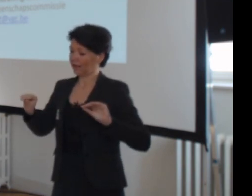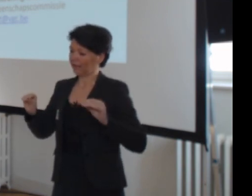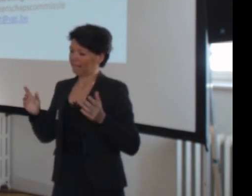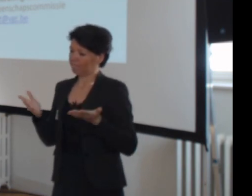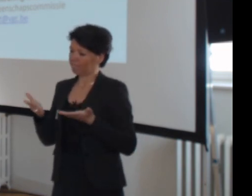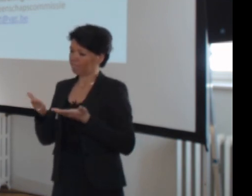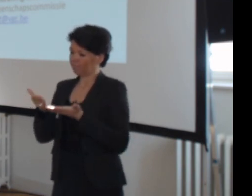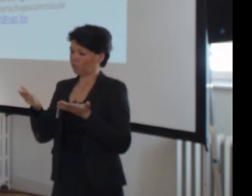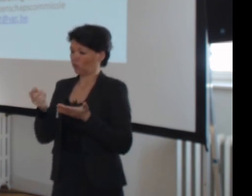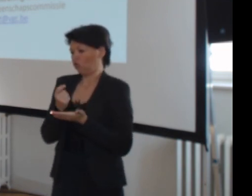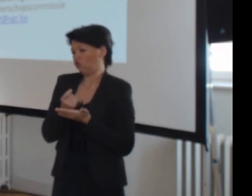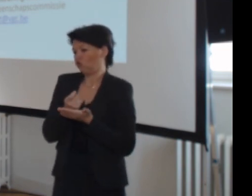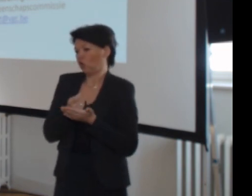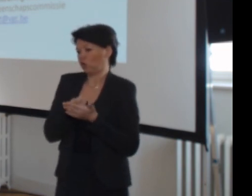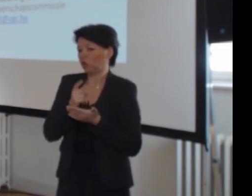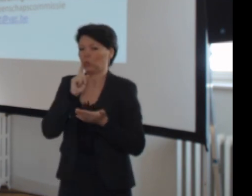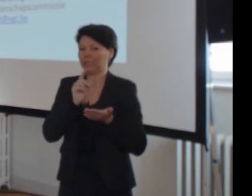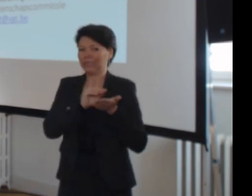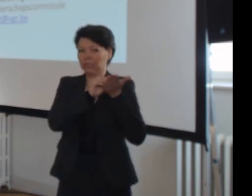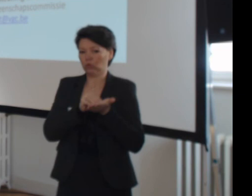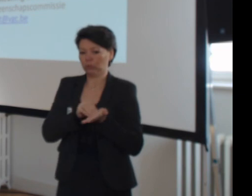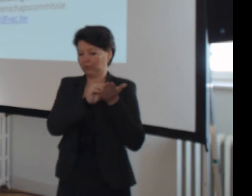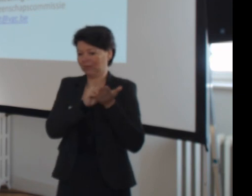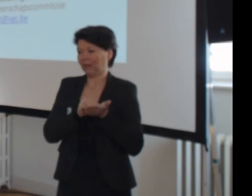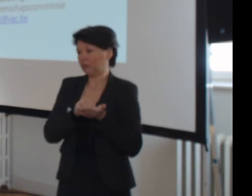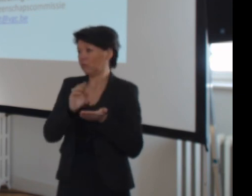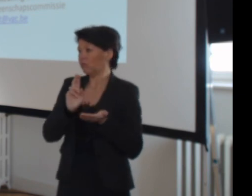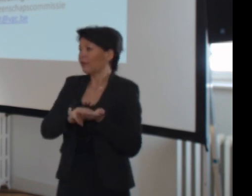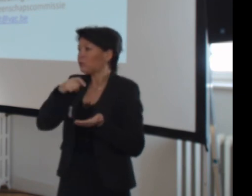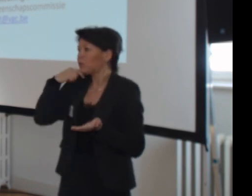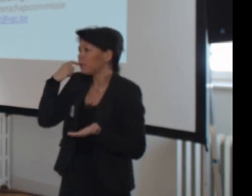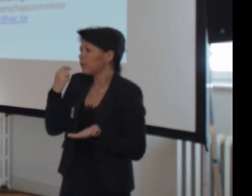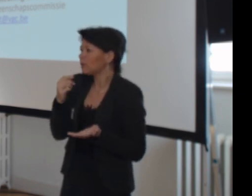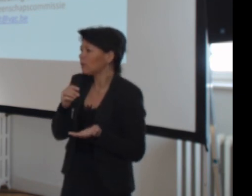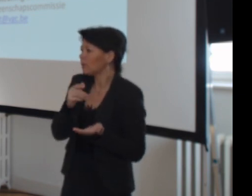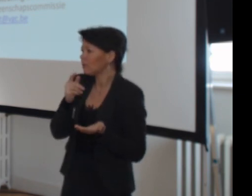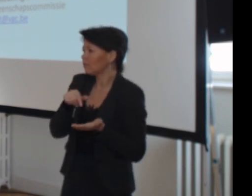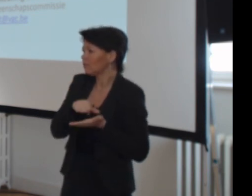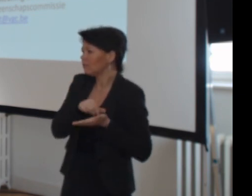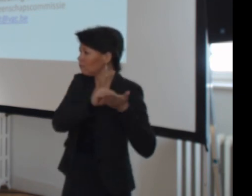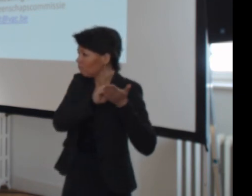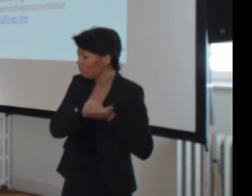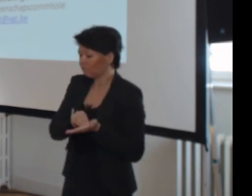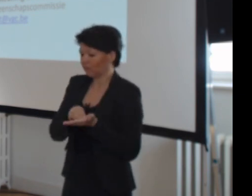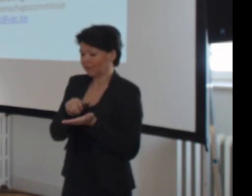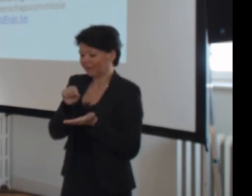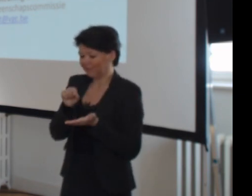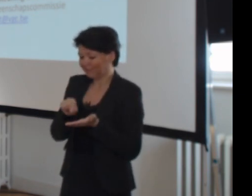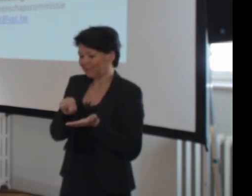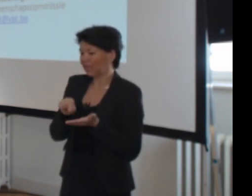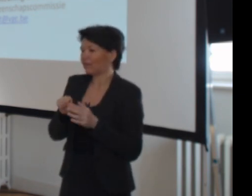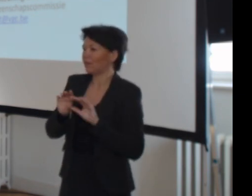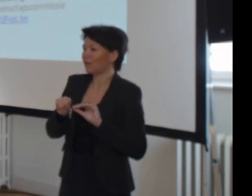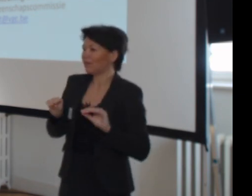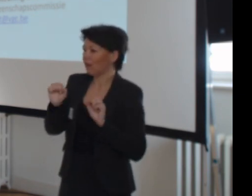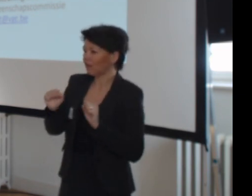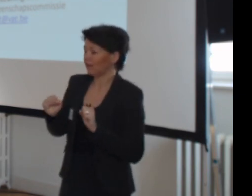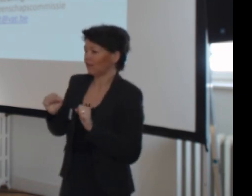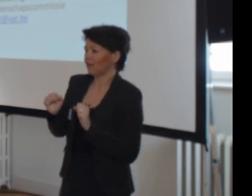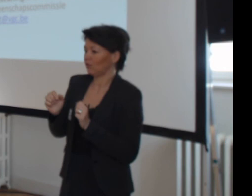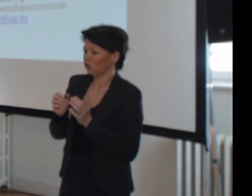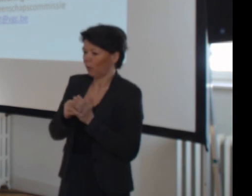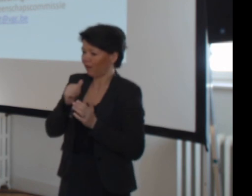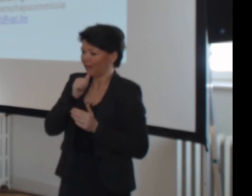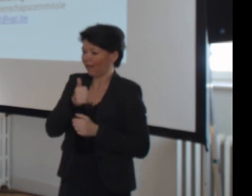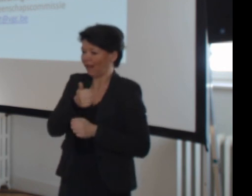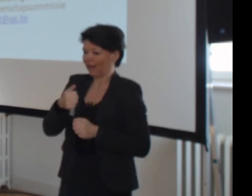the charity, the donators, so much money, and we could use it for so many more target groups.